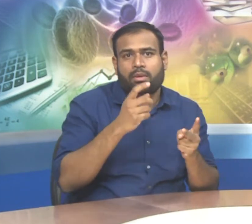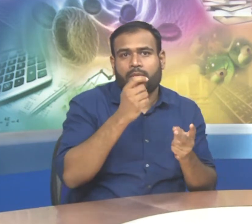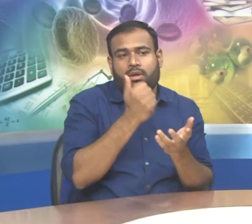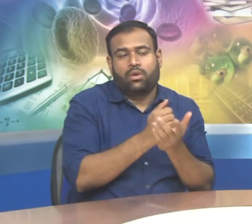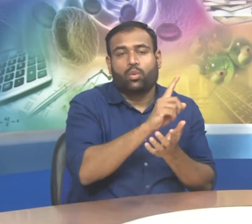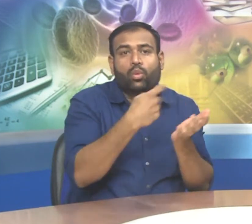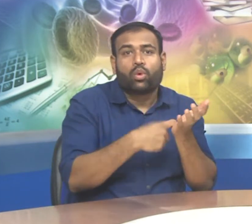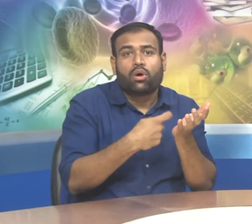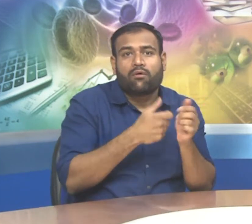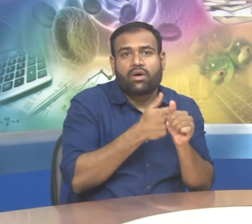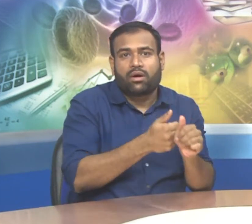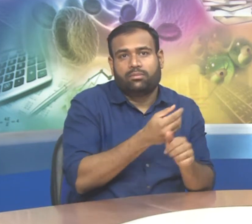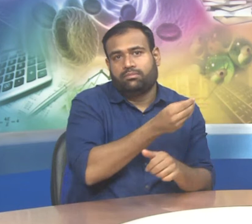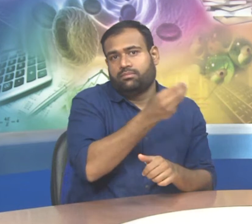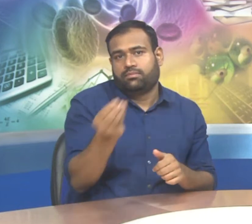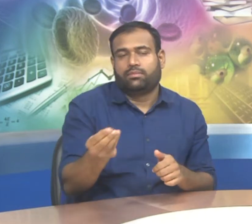by the RBI.